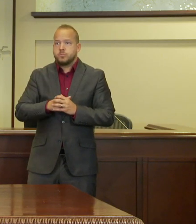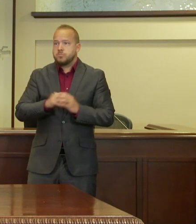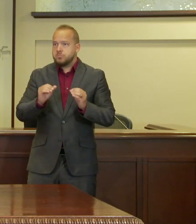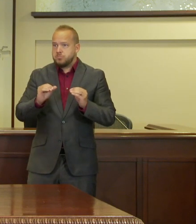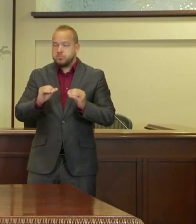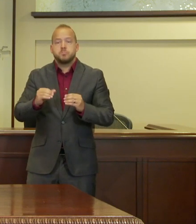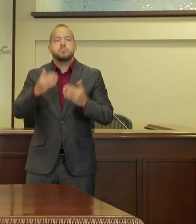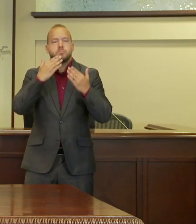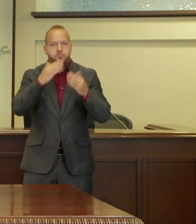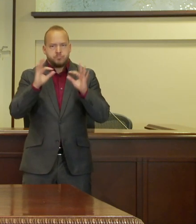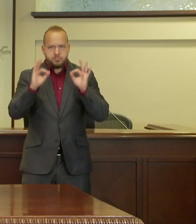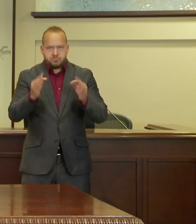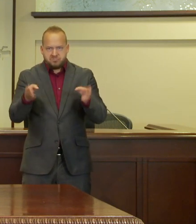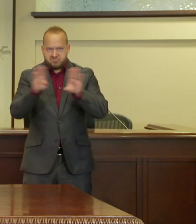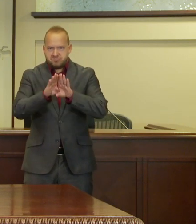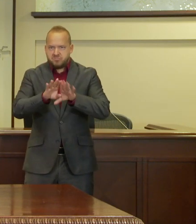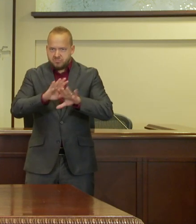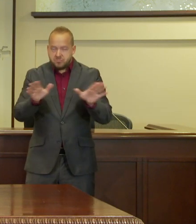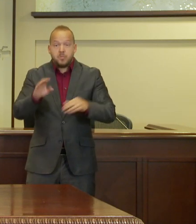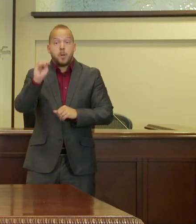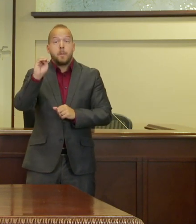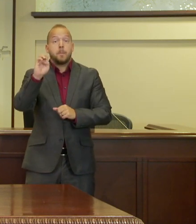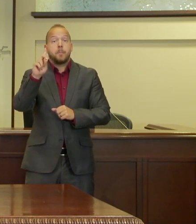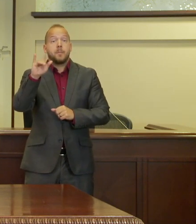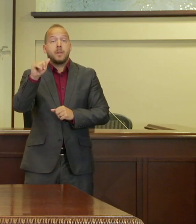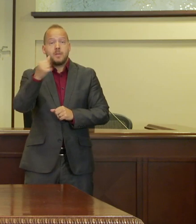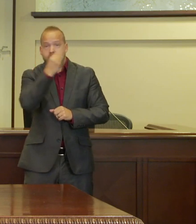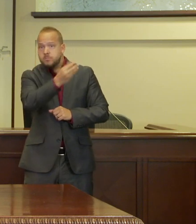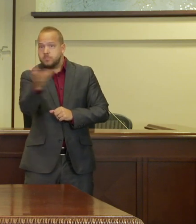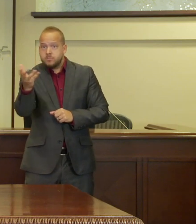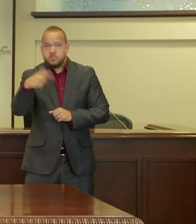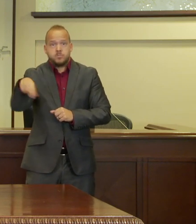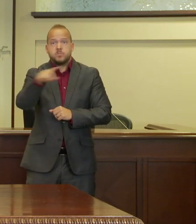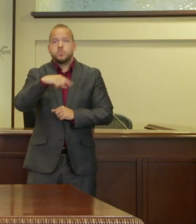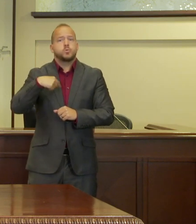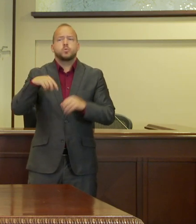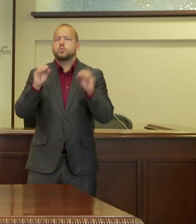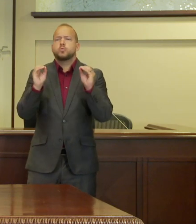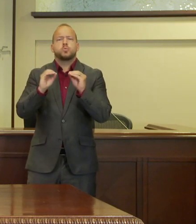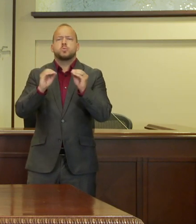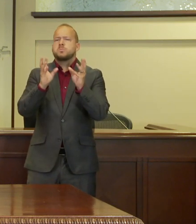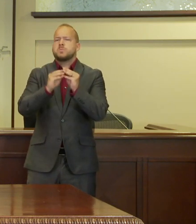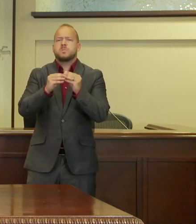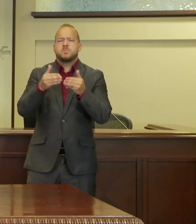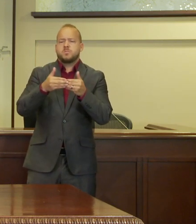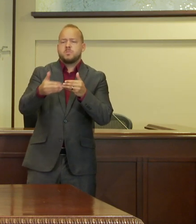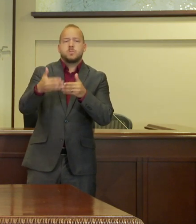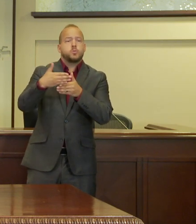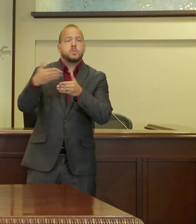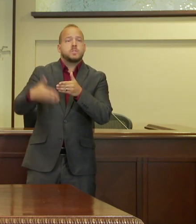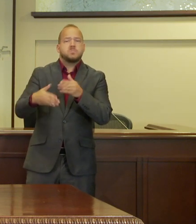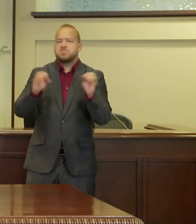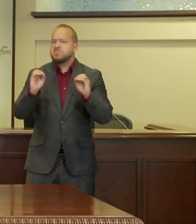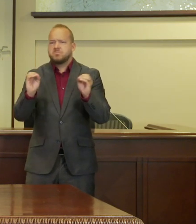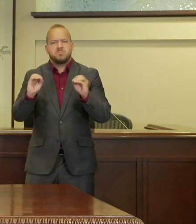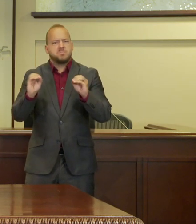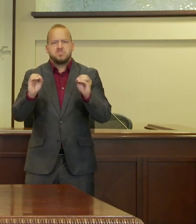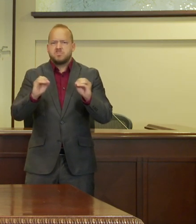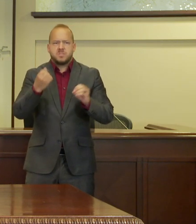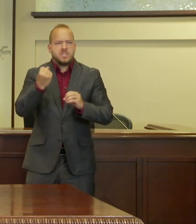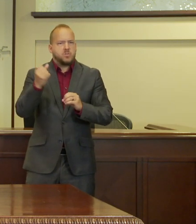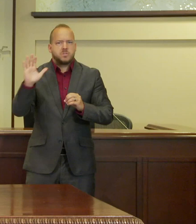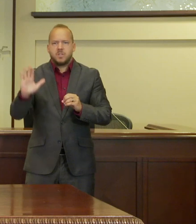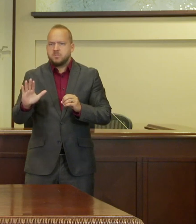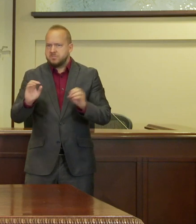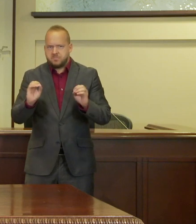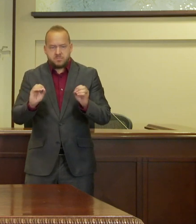media know out there that we do not right now have any press conferences scheduled for the weekend as far as the daily briefings. Our next one